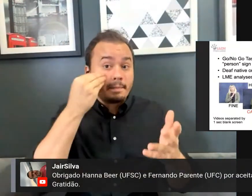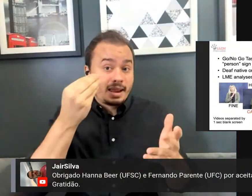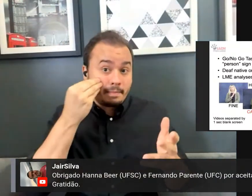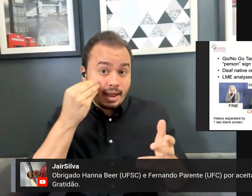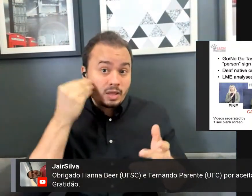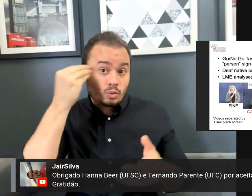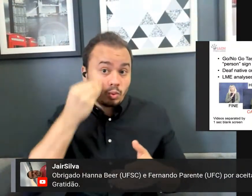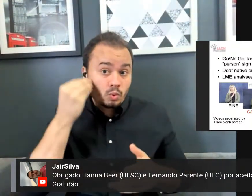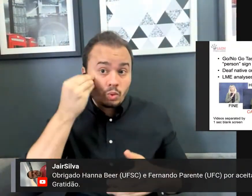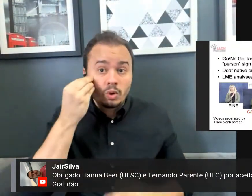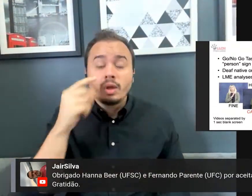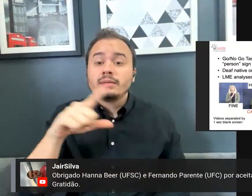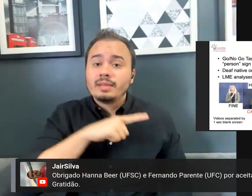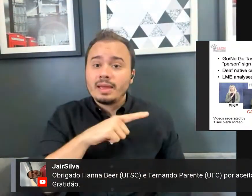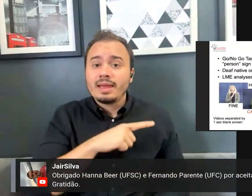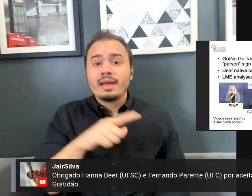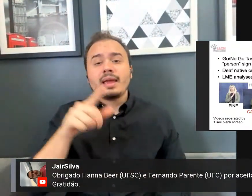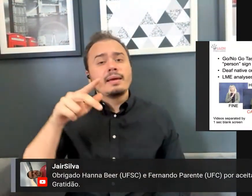40,